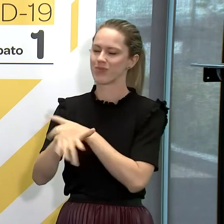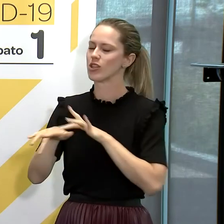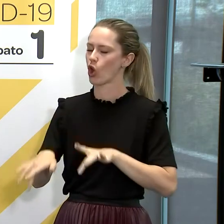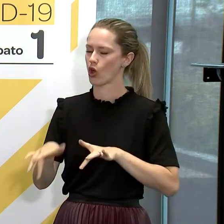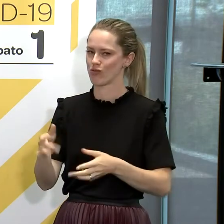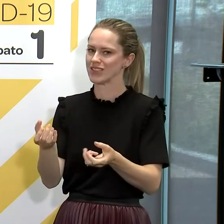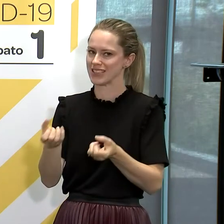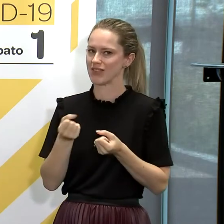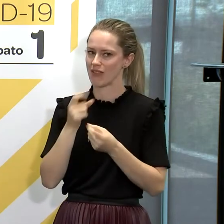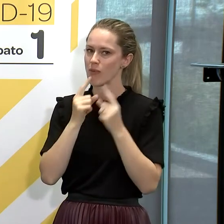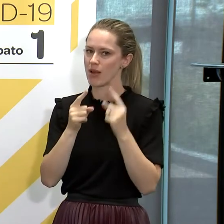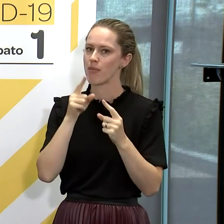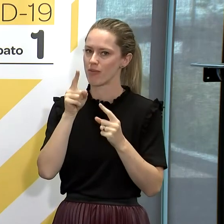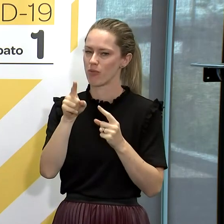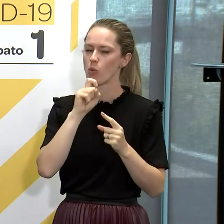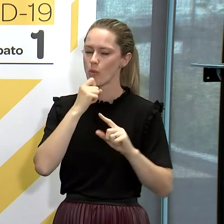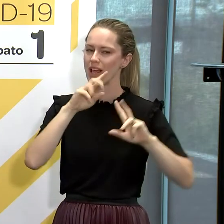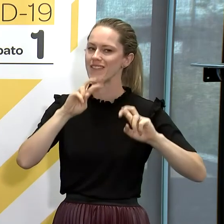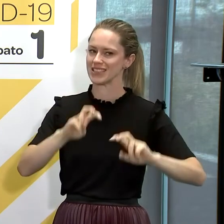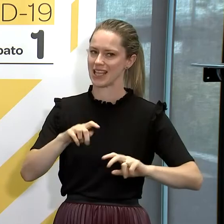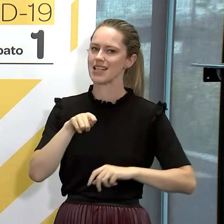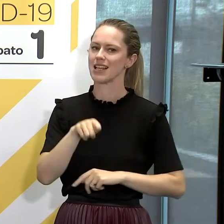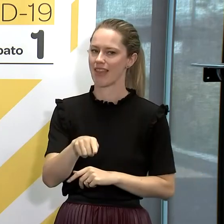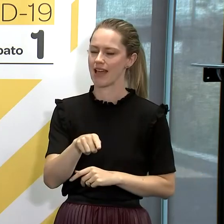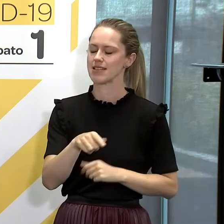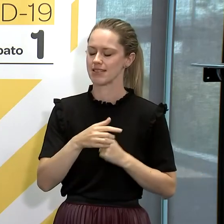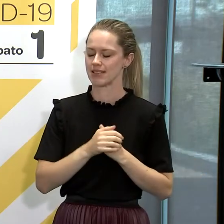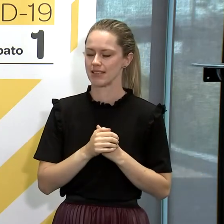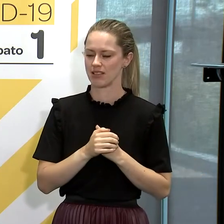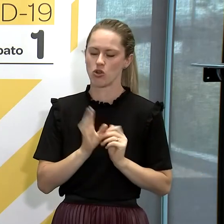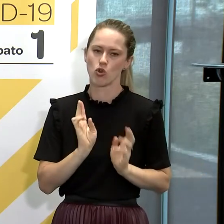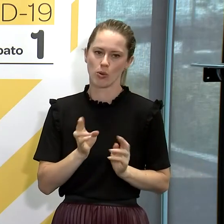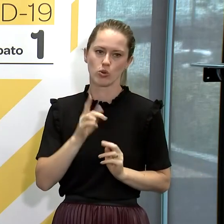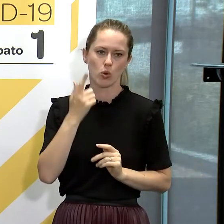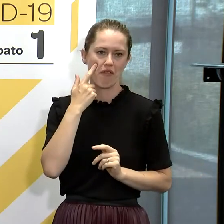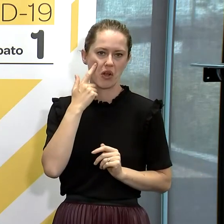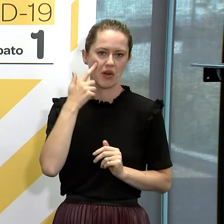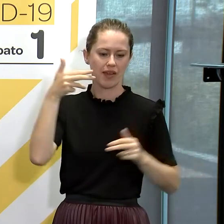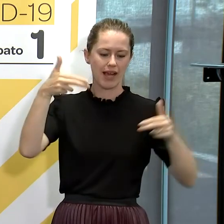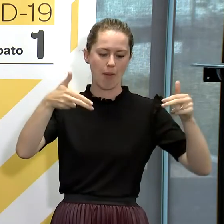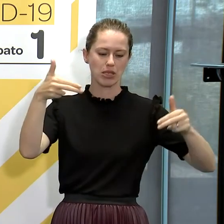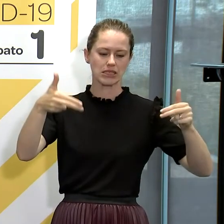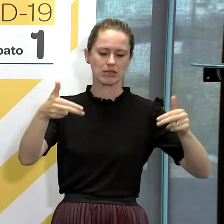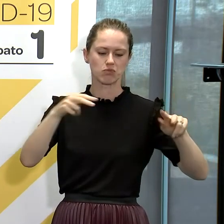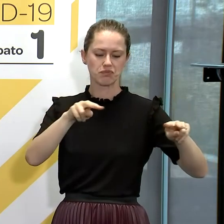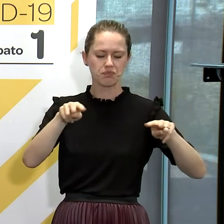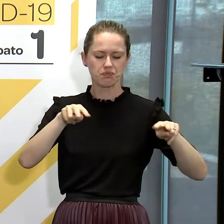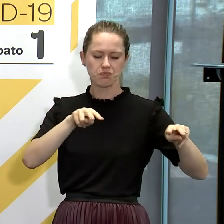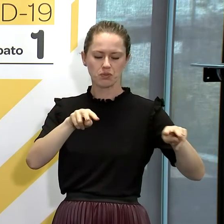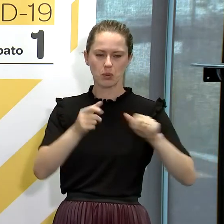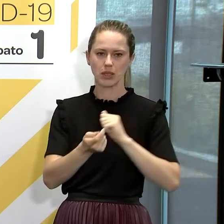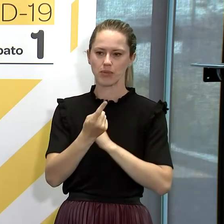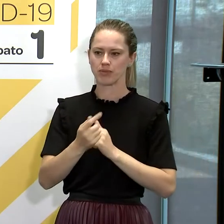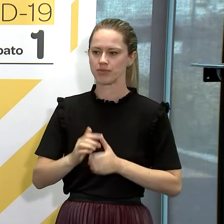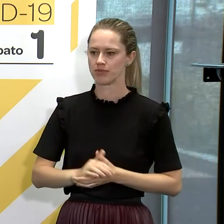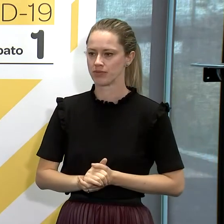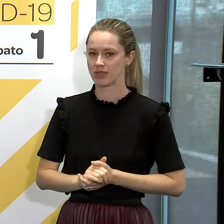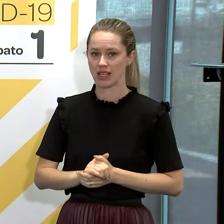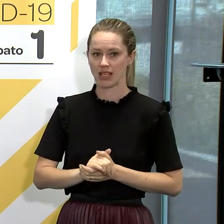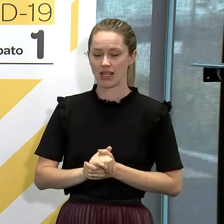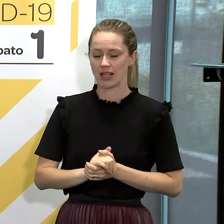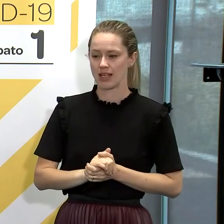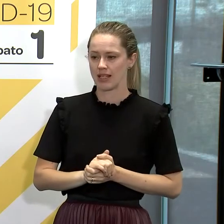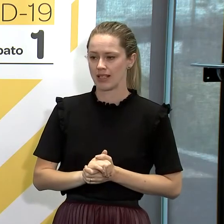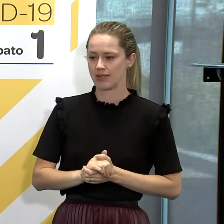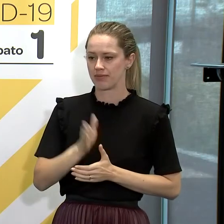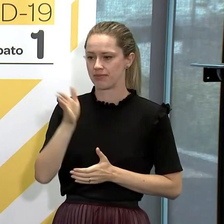that information, but that is part of the investigation that is routine when we've had these small number of cases. So last couple of